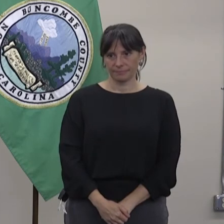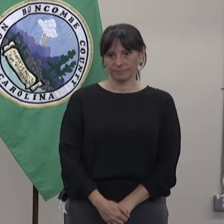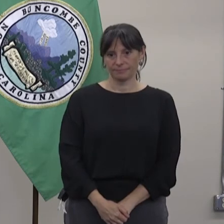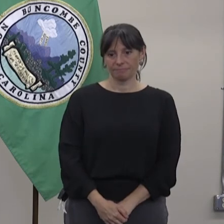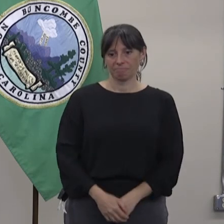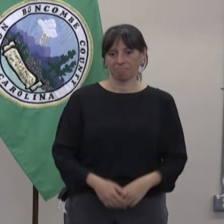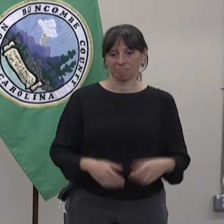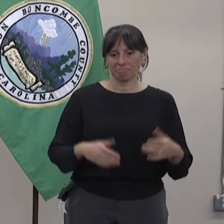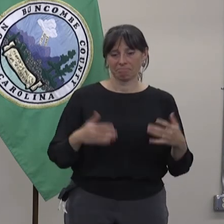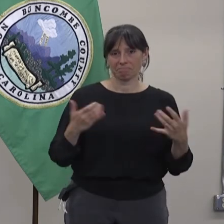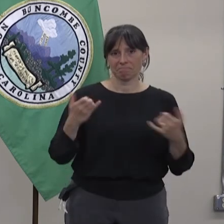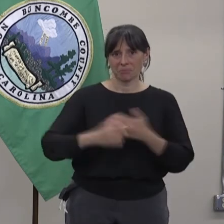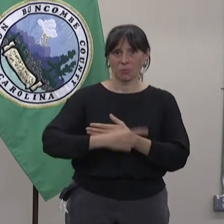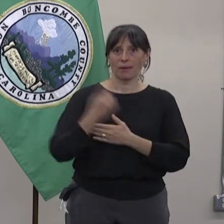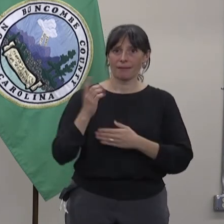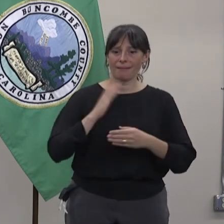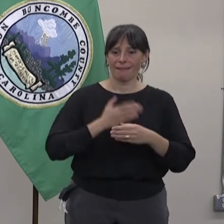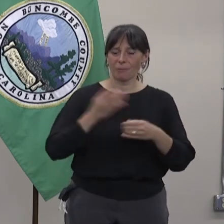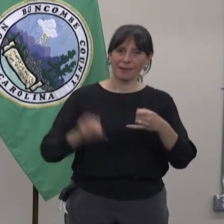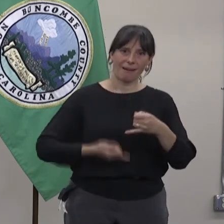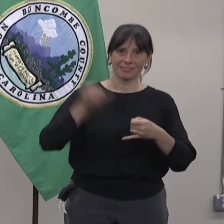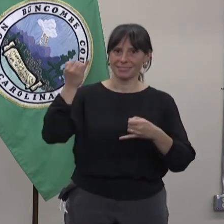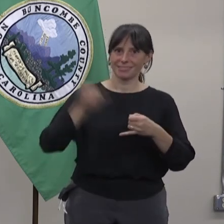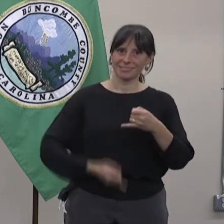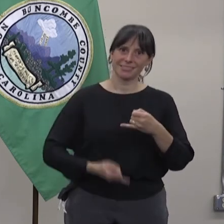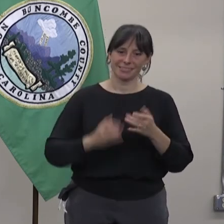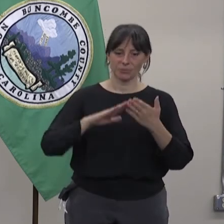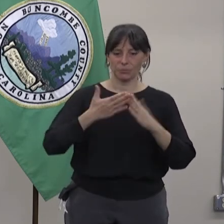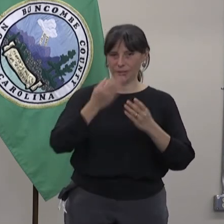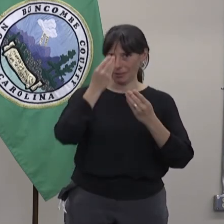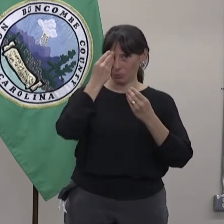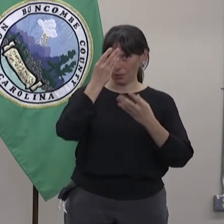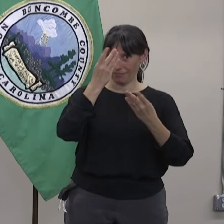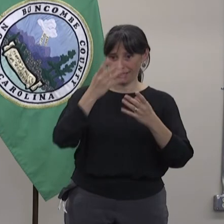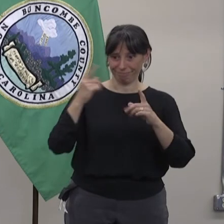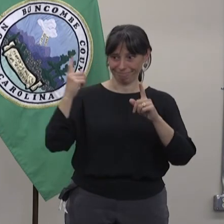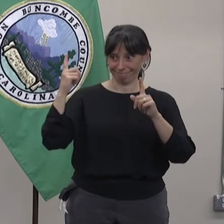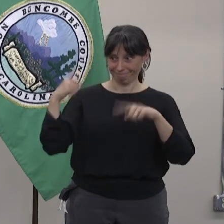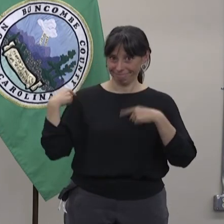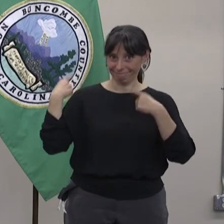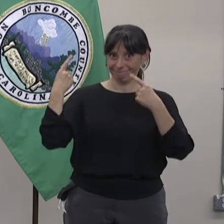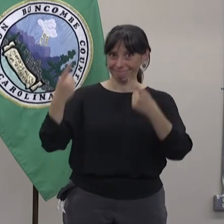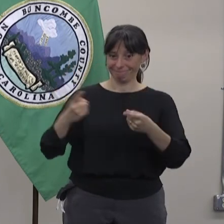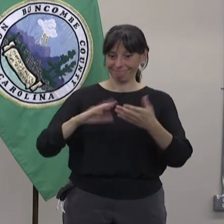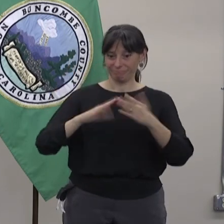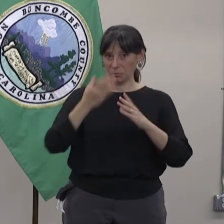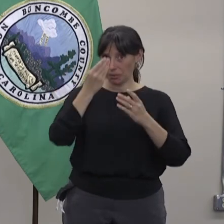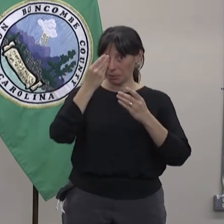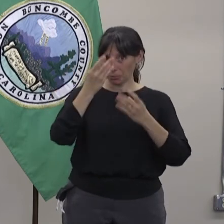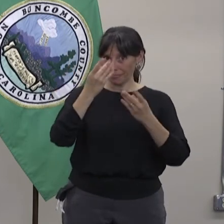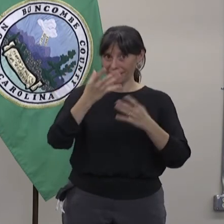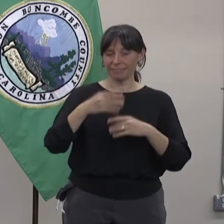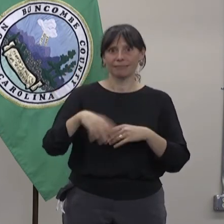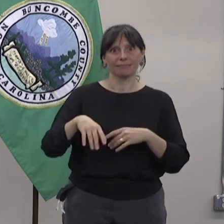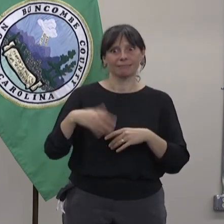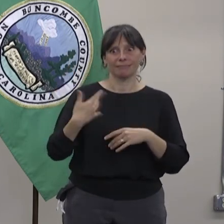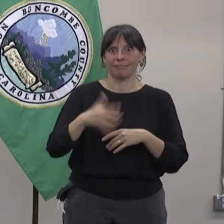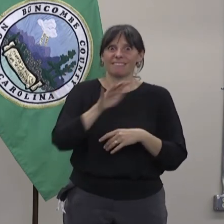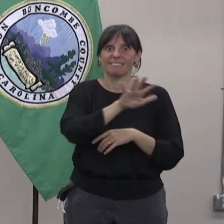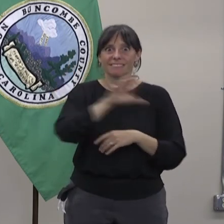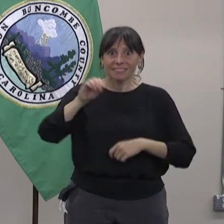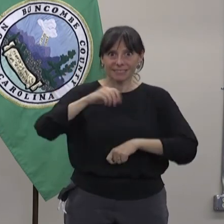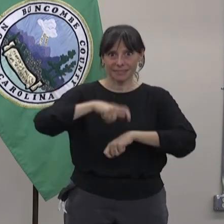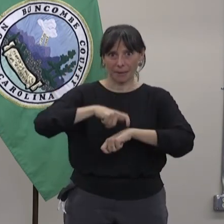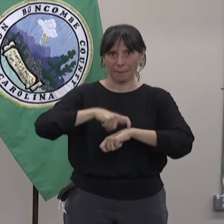Today is our last Thursday briefing, and this marks our 50th community update since the COVID-19 response